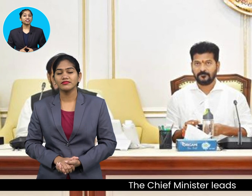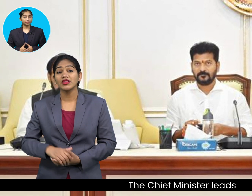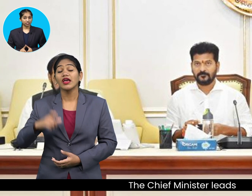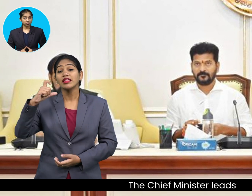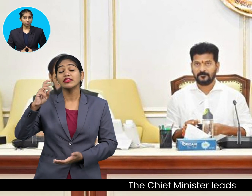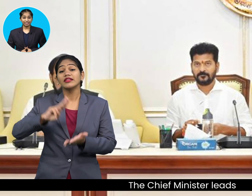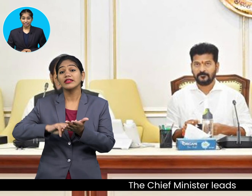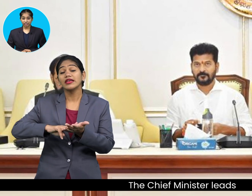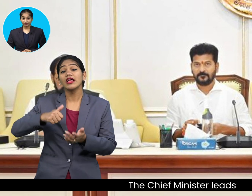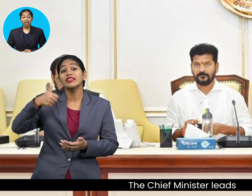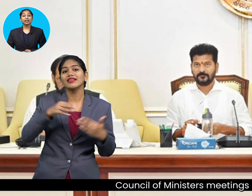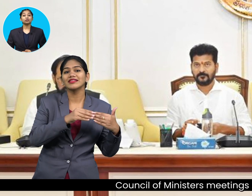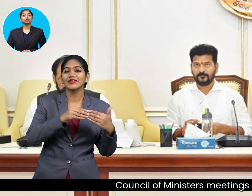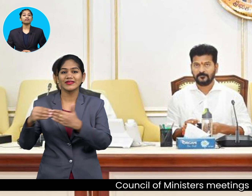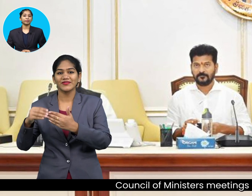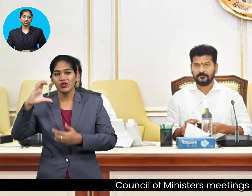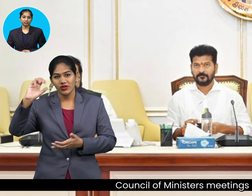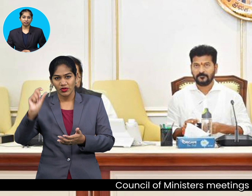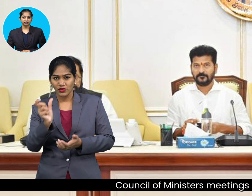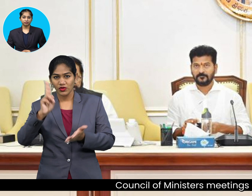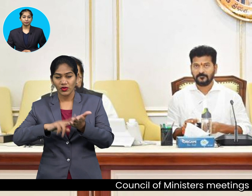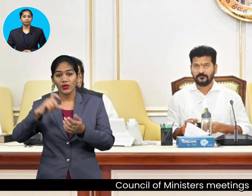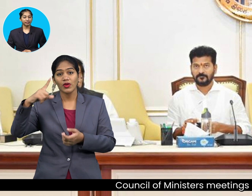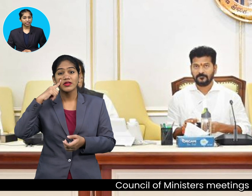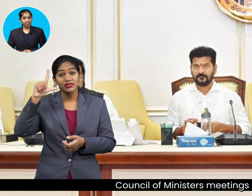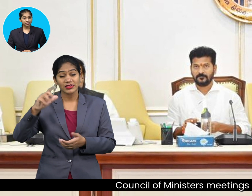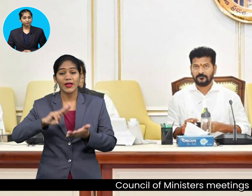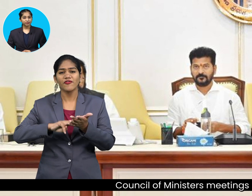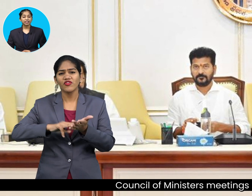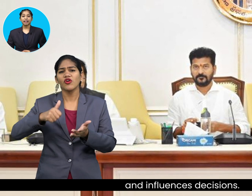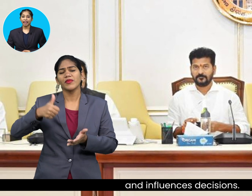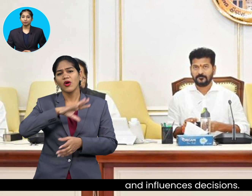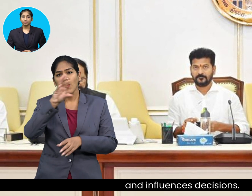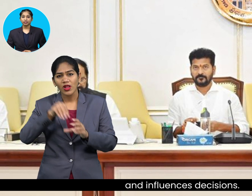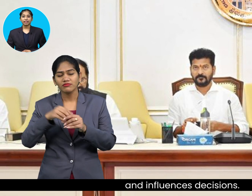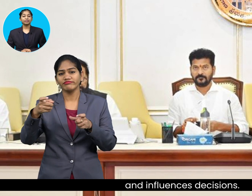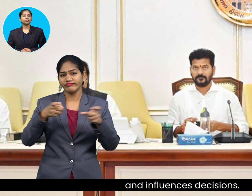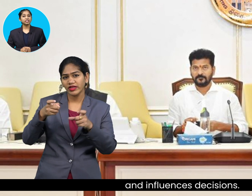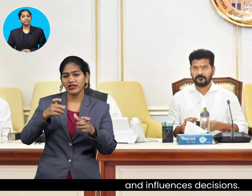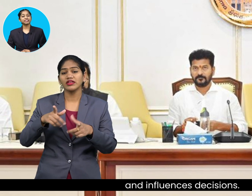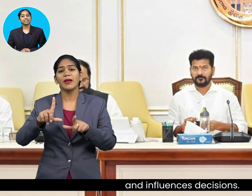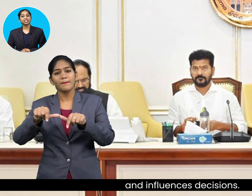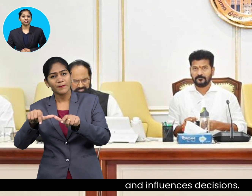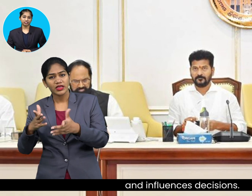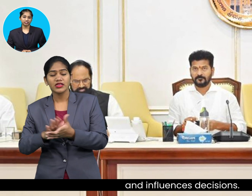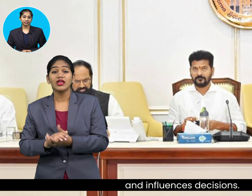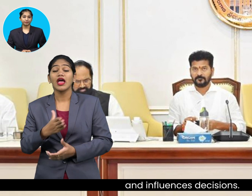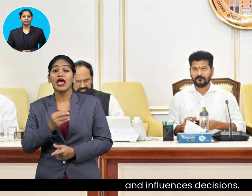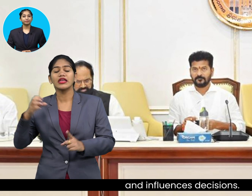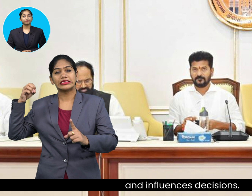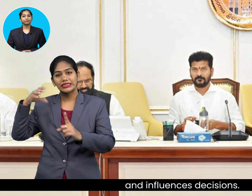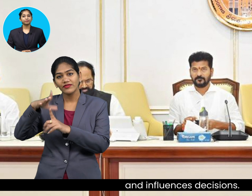The chief minister leads Council of Ministers meetings and influences